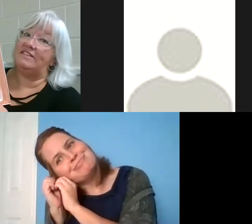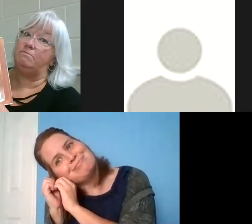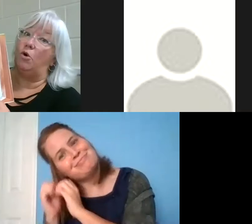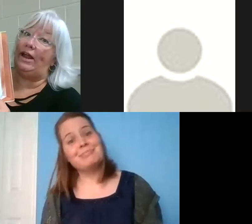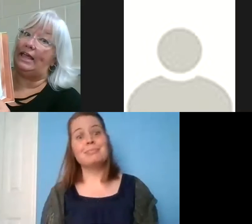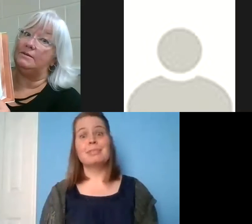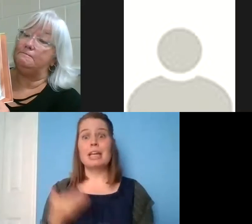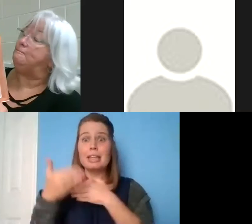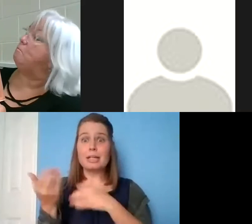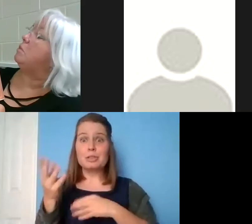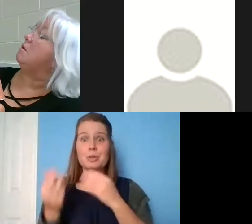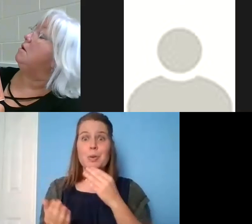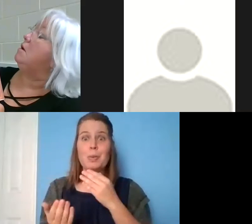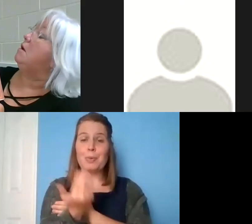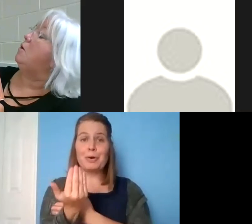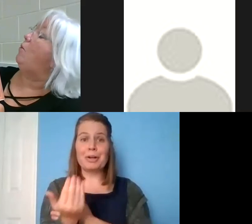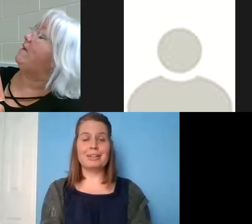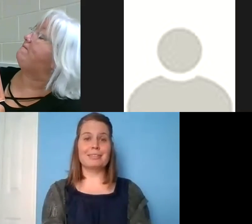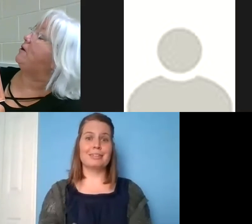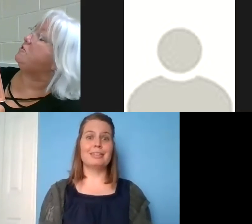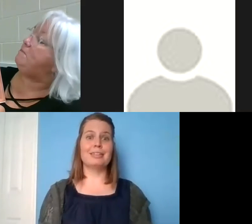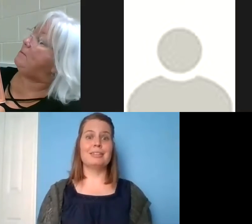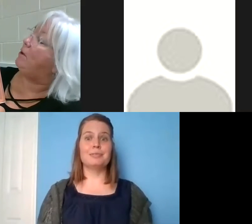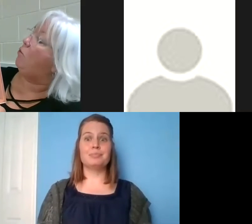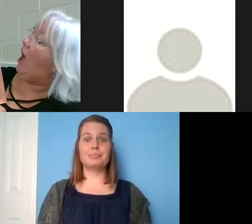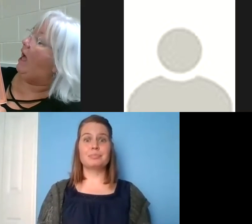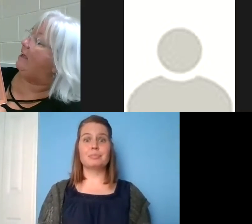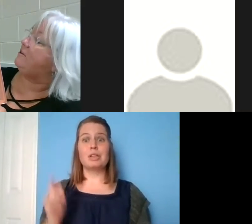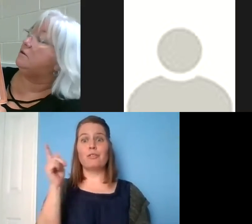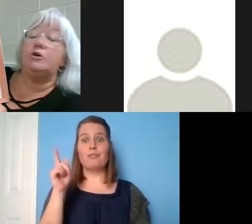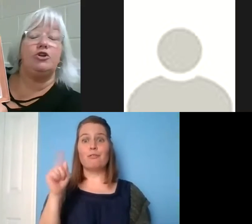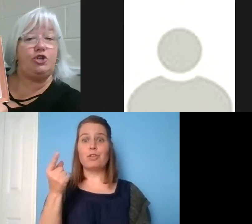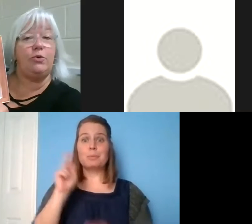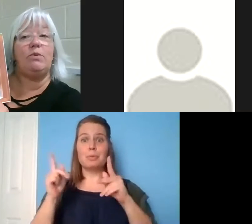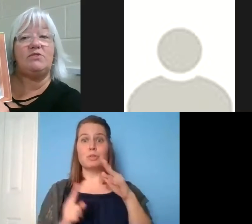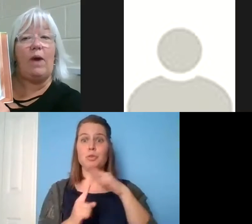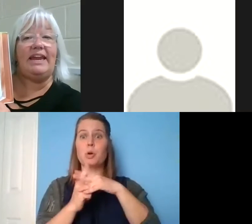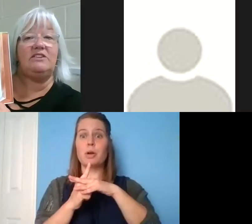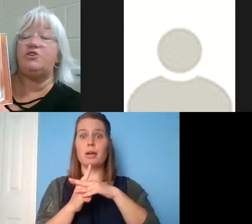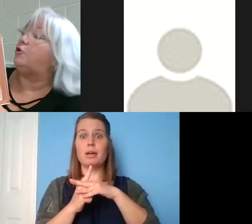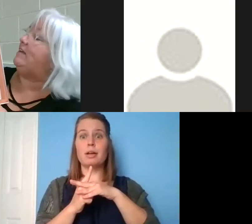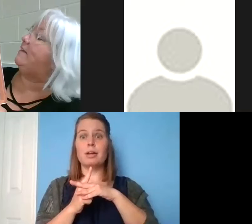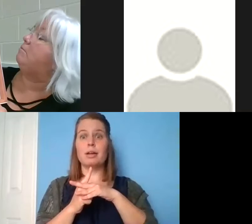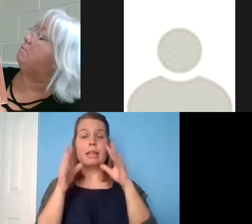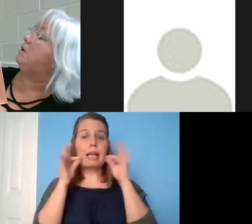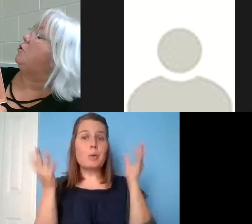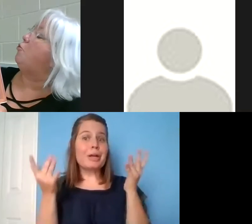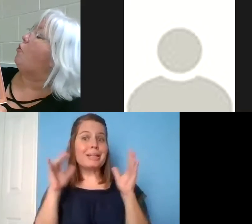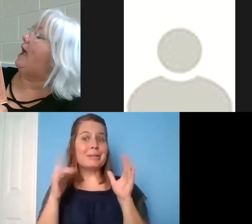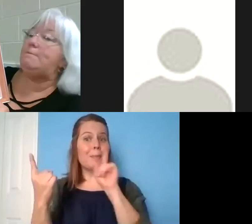The next morning, when the first people arrived, Dewey was waiting to greet